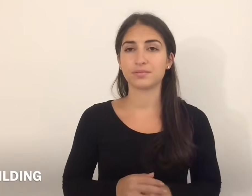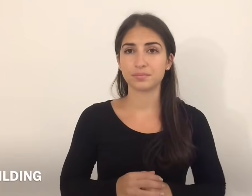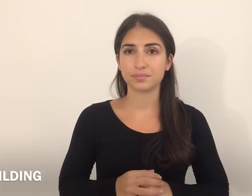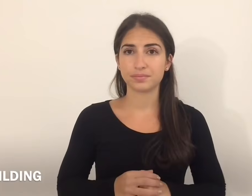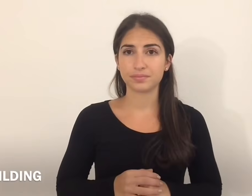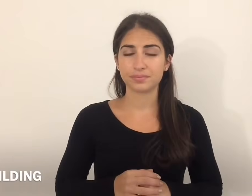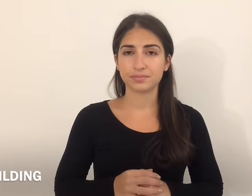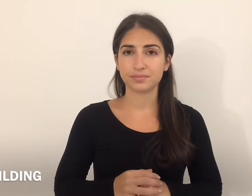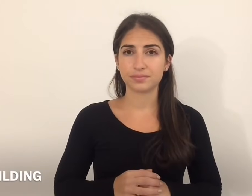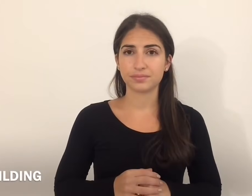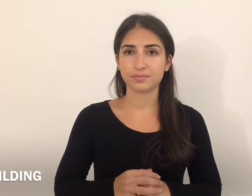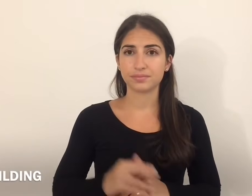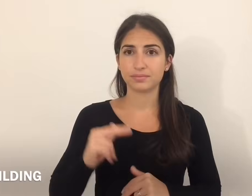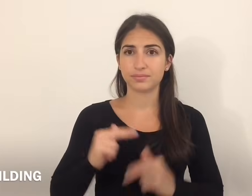Building.